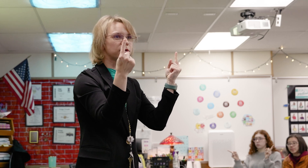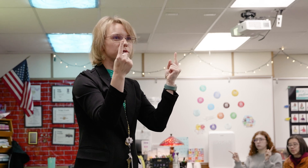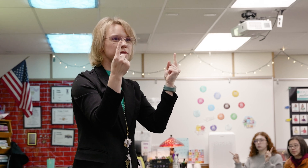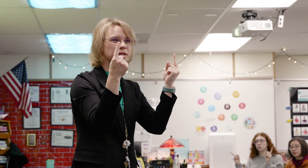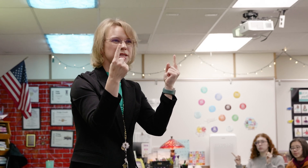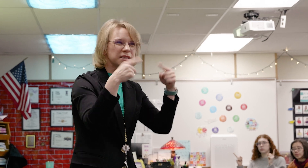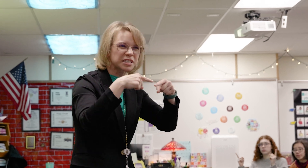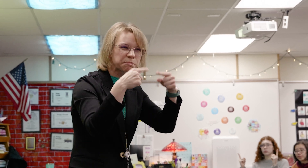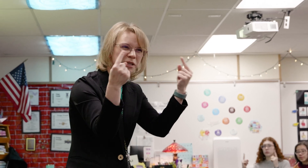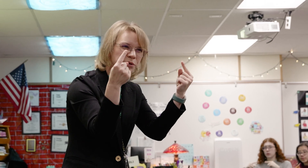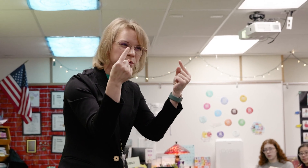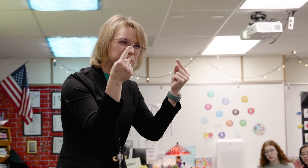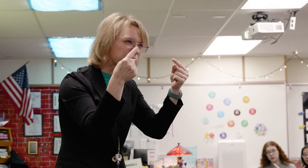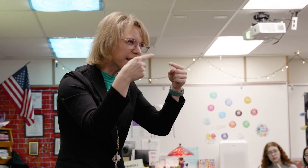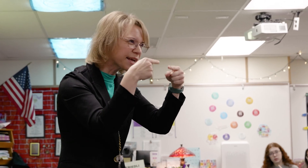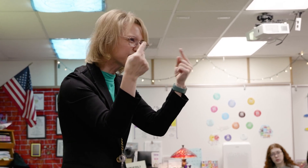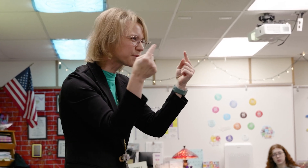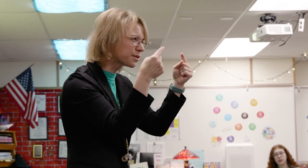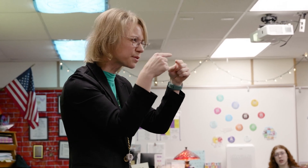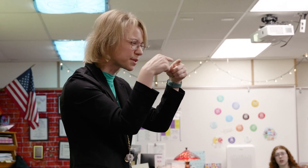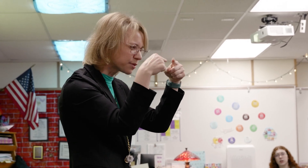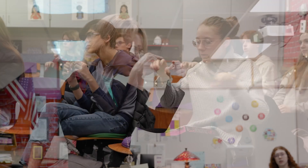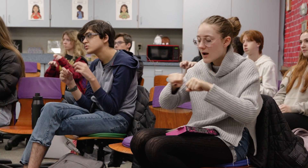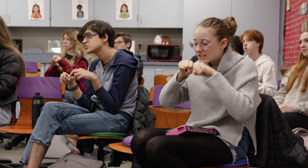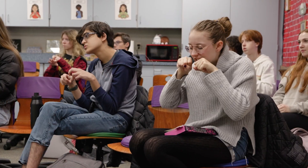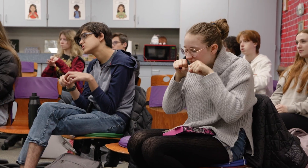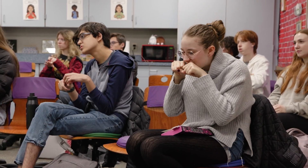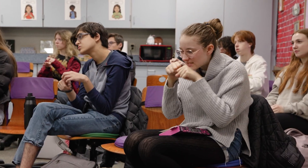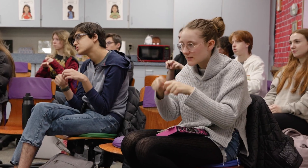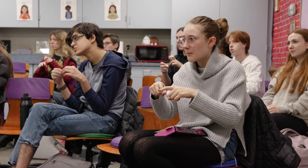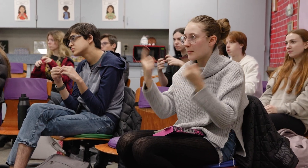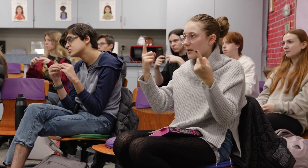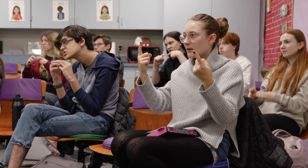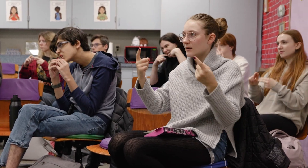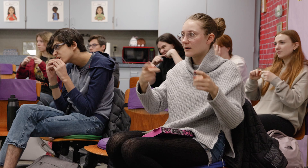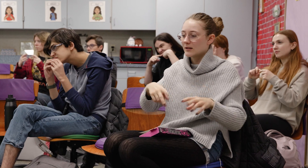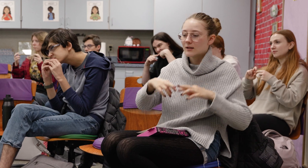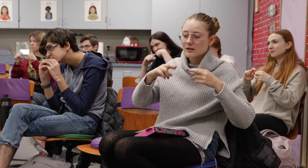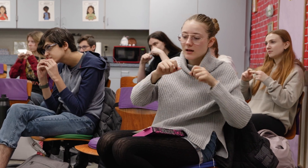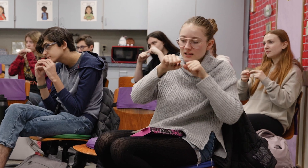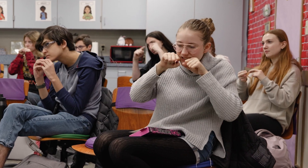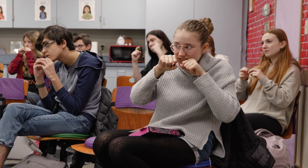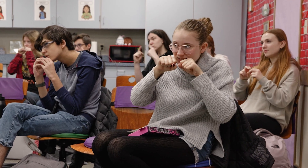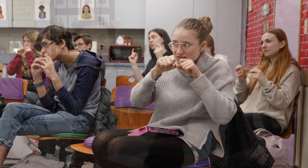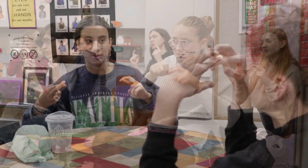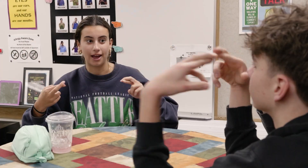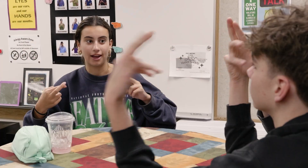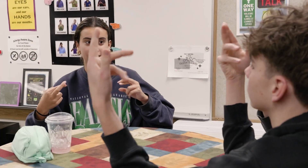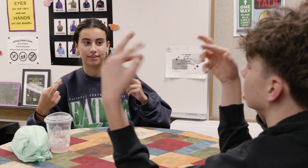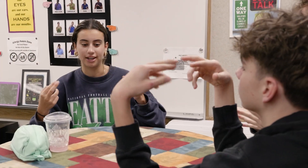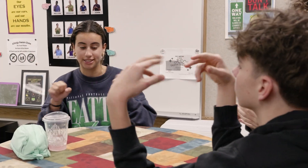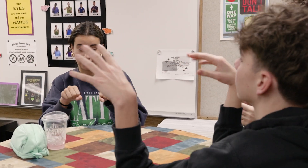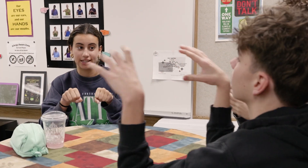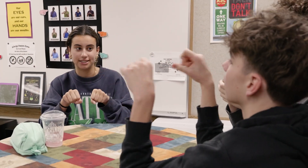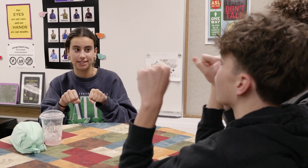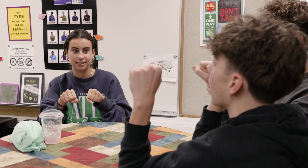little, the spindles, I guess. What are those little things, right? So today our students were working on their